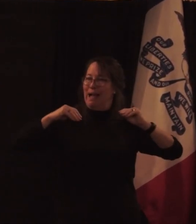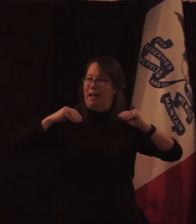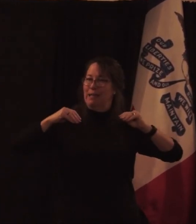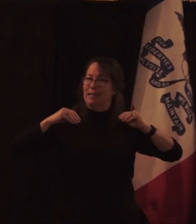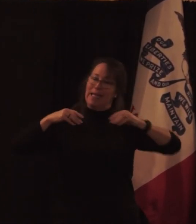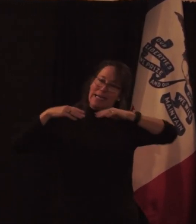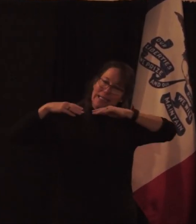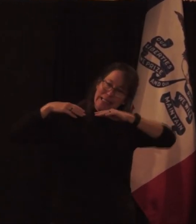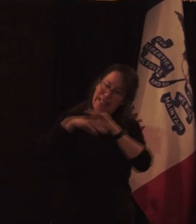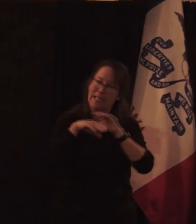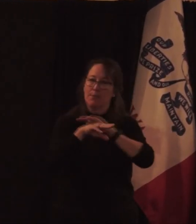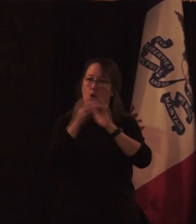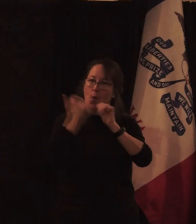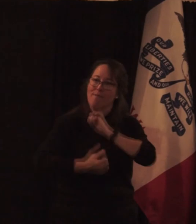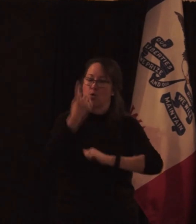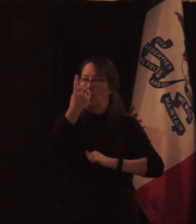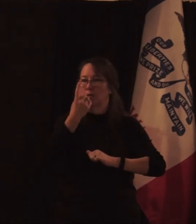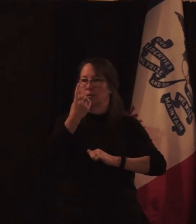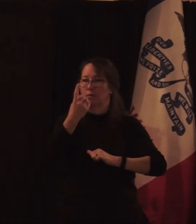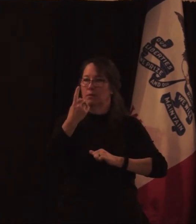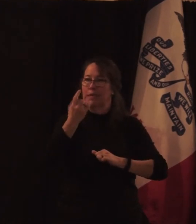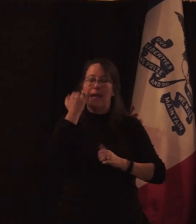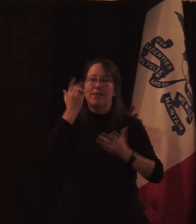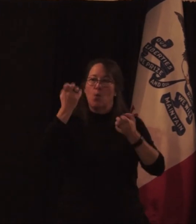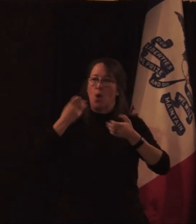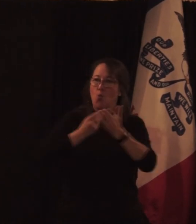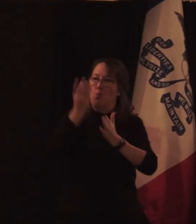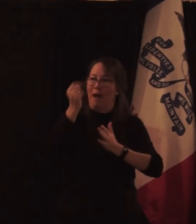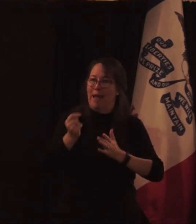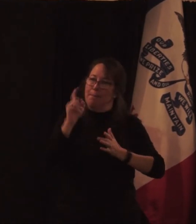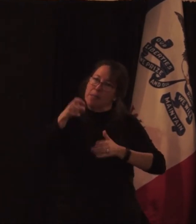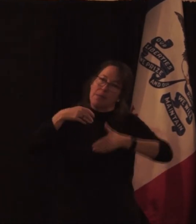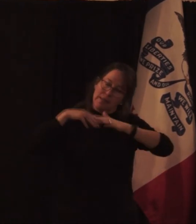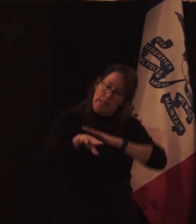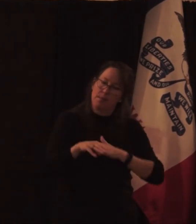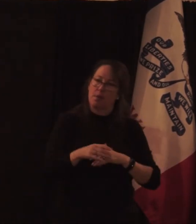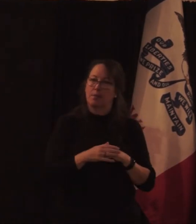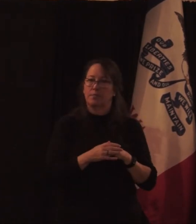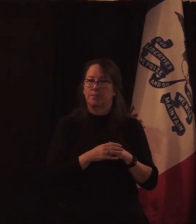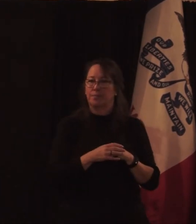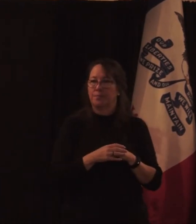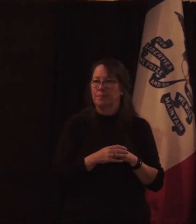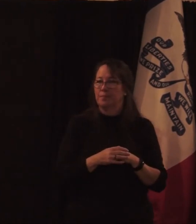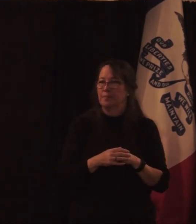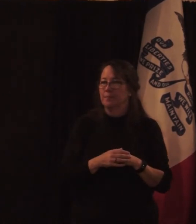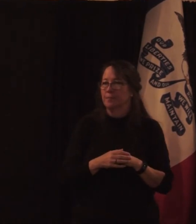is accessible to everyone who wants to buy that house?